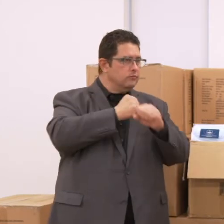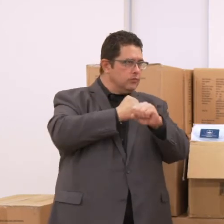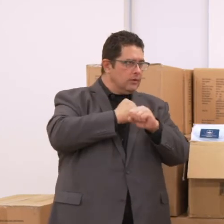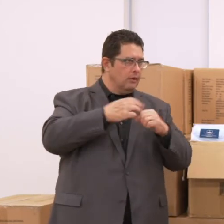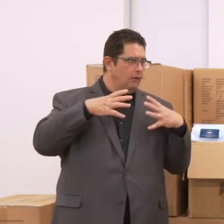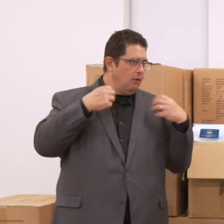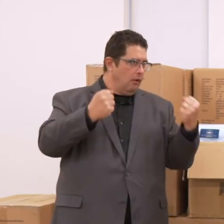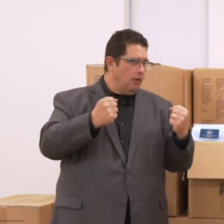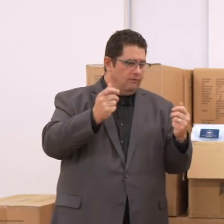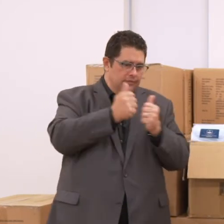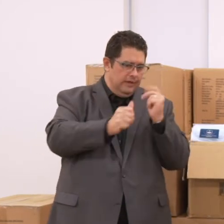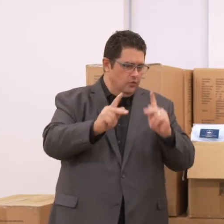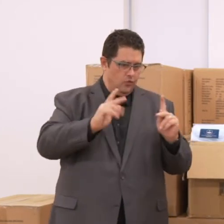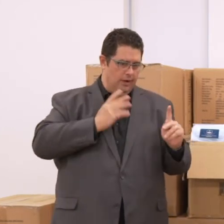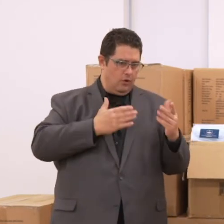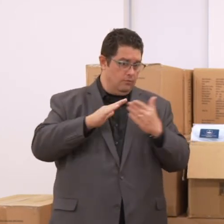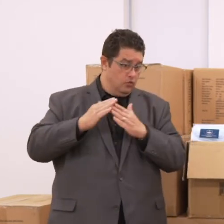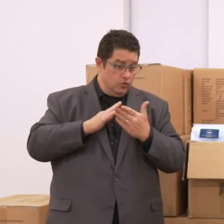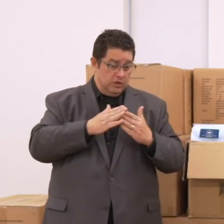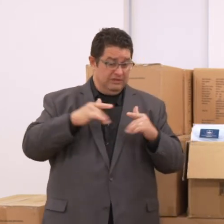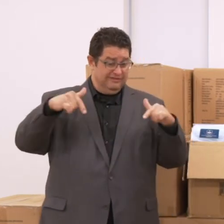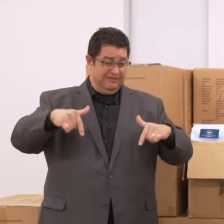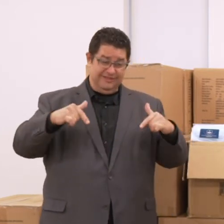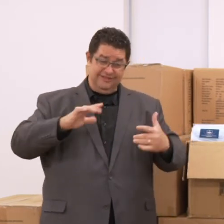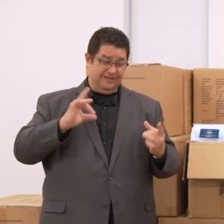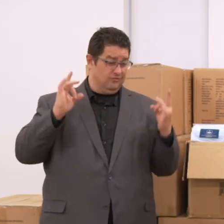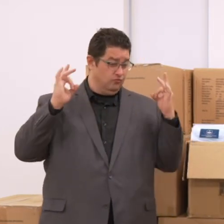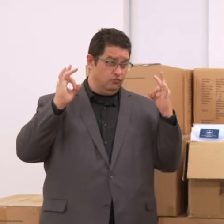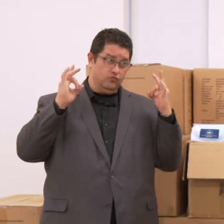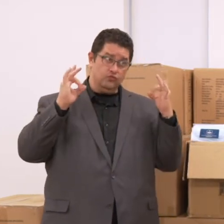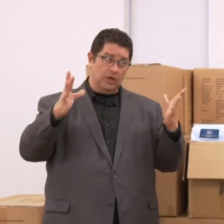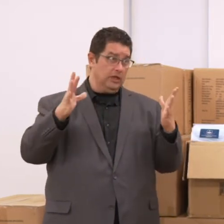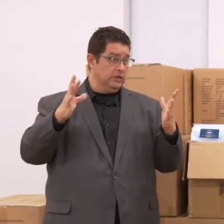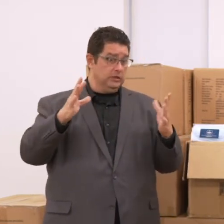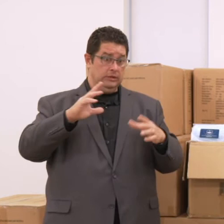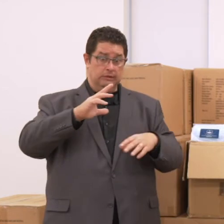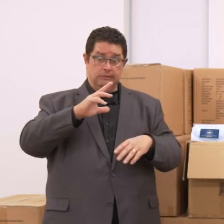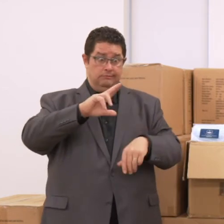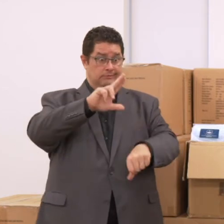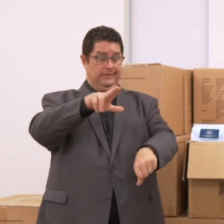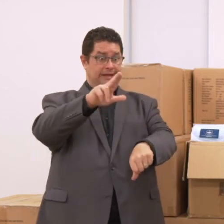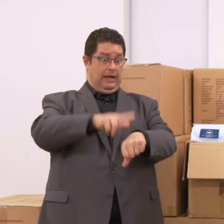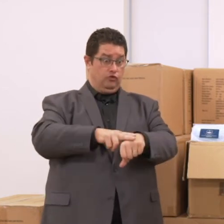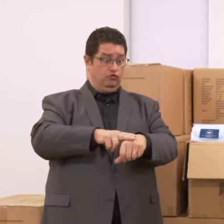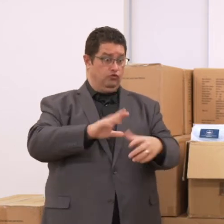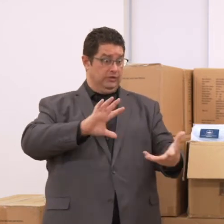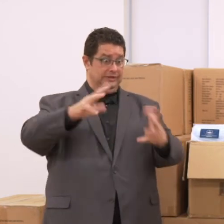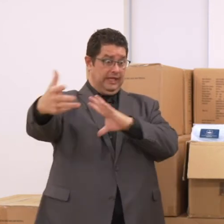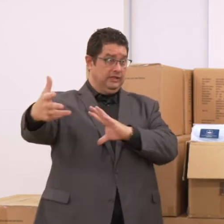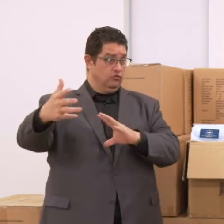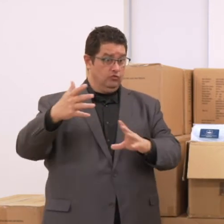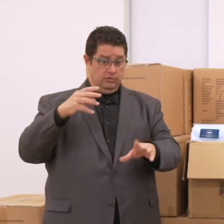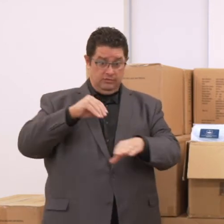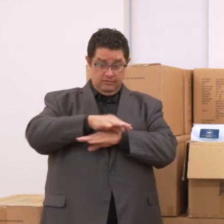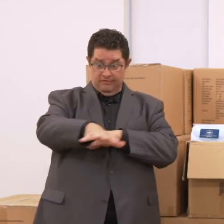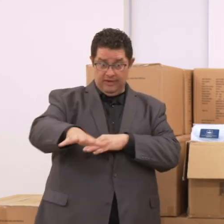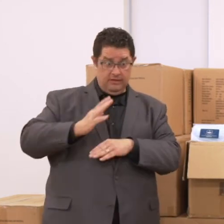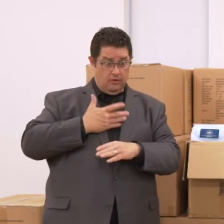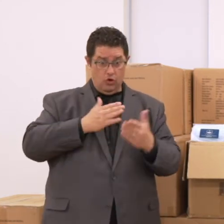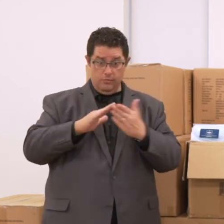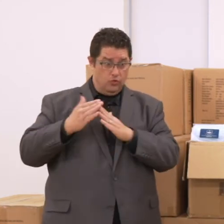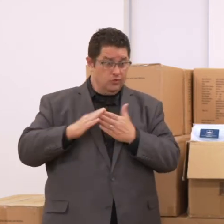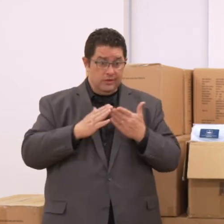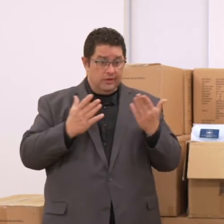in our community. This is a tragic natural disaster that has affected our community in a way where there's